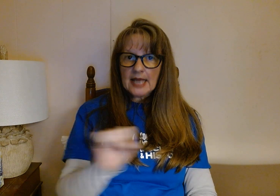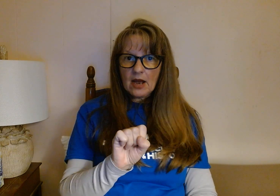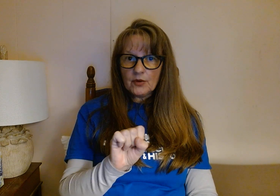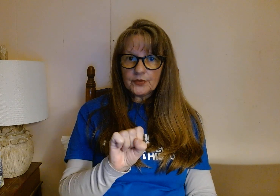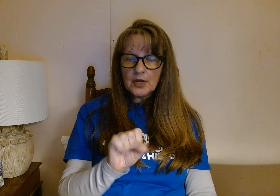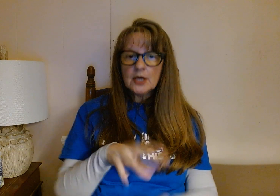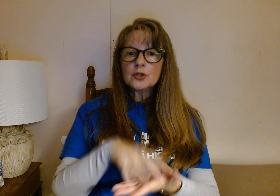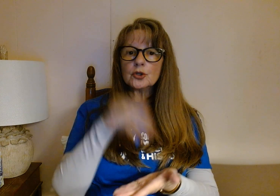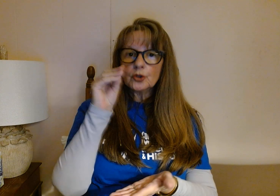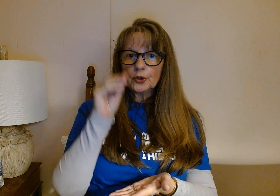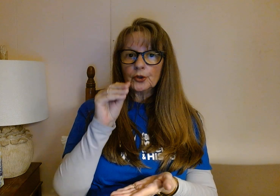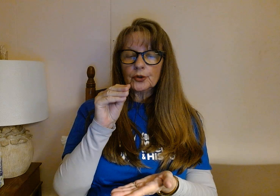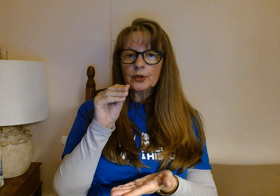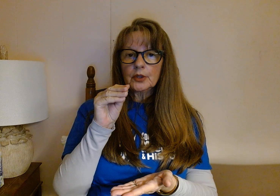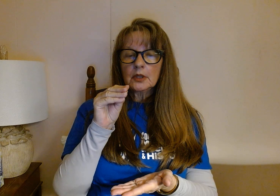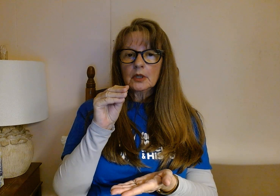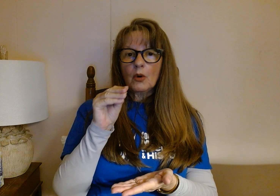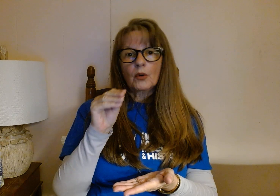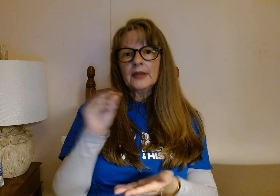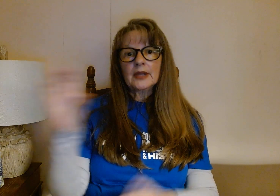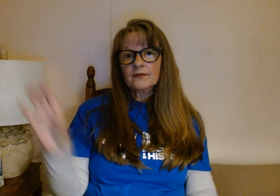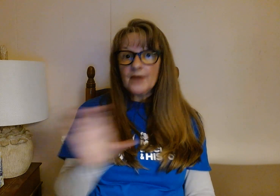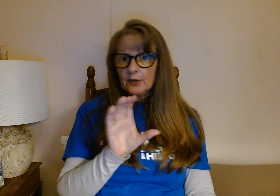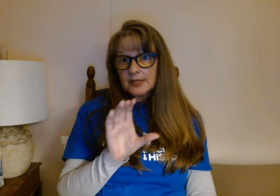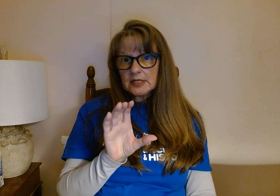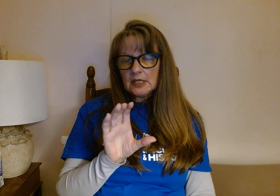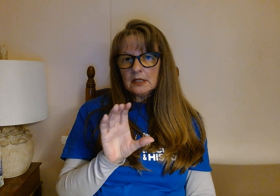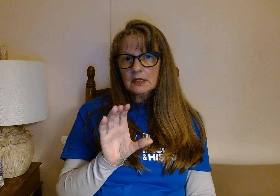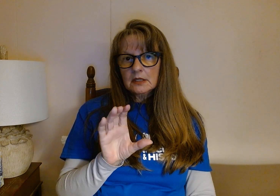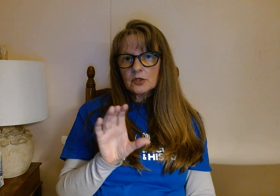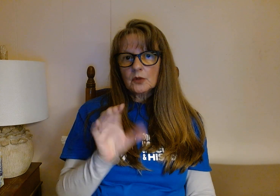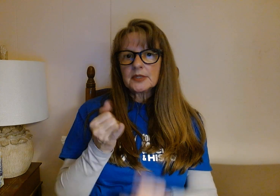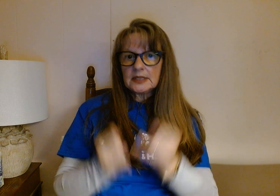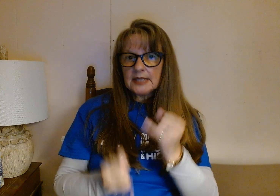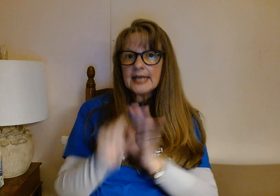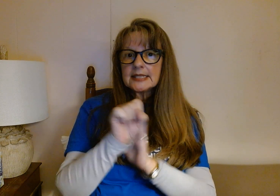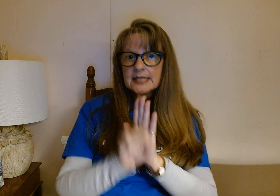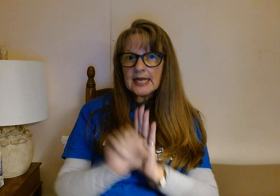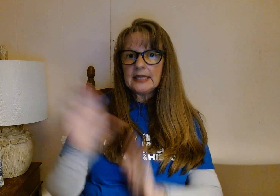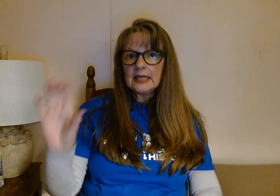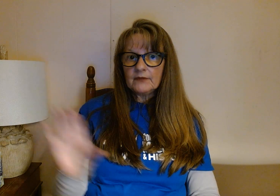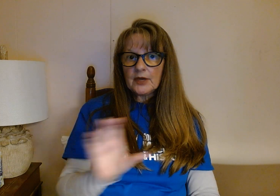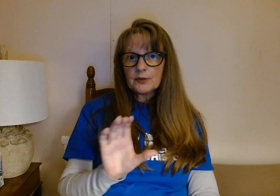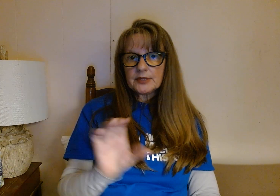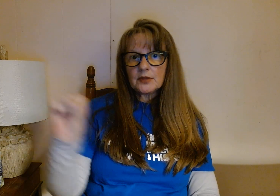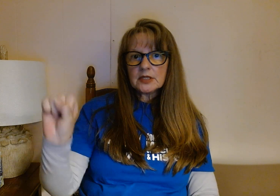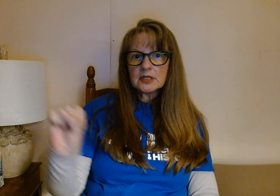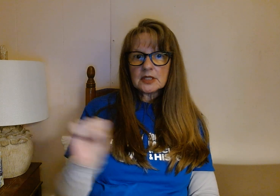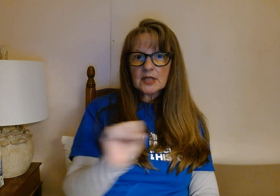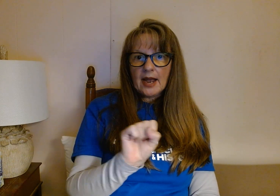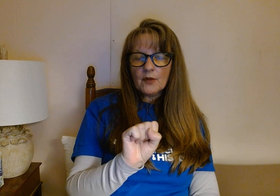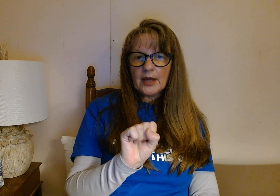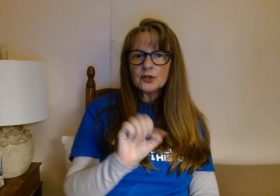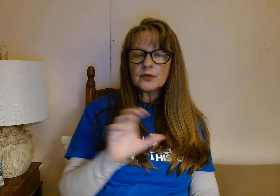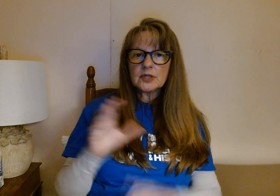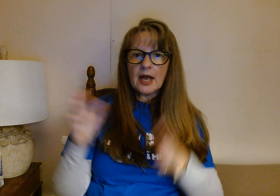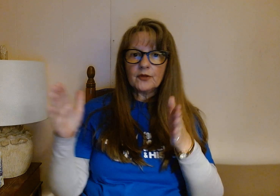South to learn, or in the Confederacy. So it was the last state in the Confederacy. So this is the South. I do the South